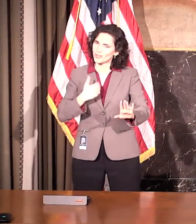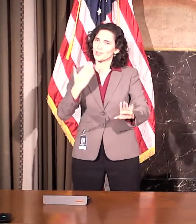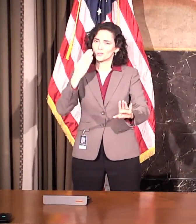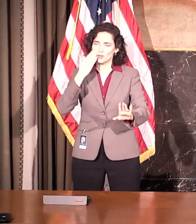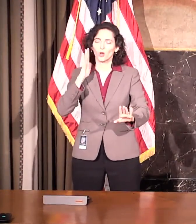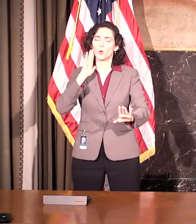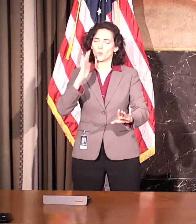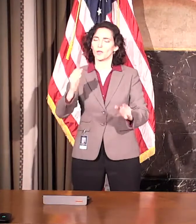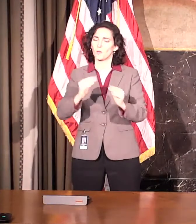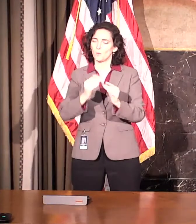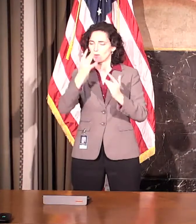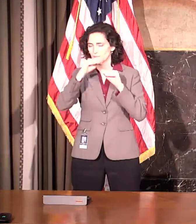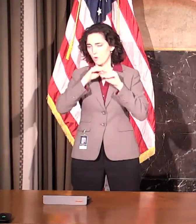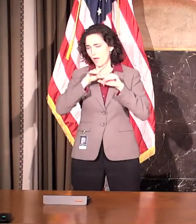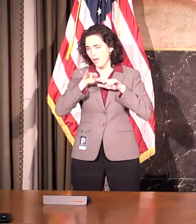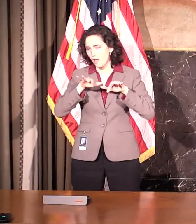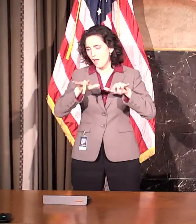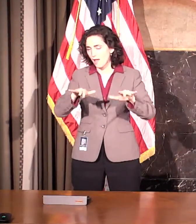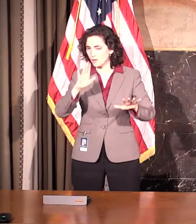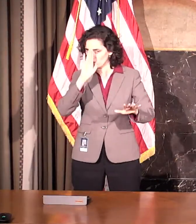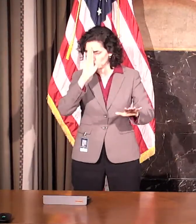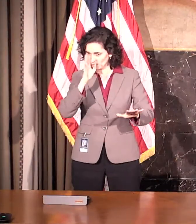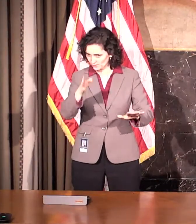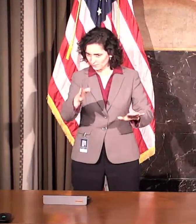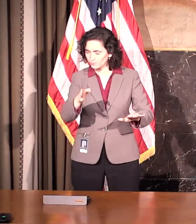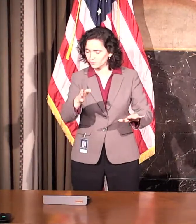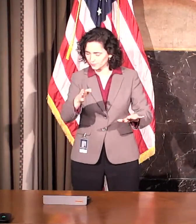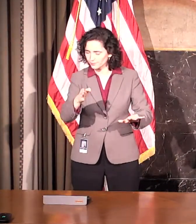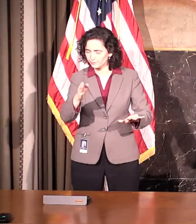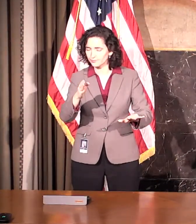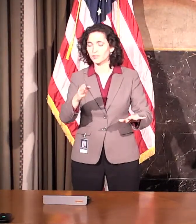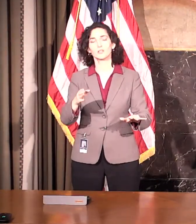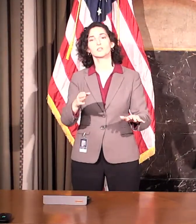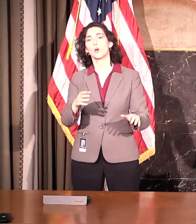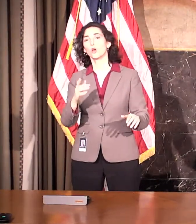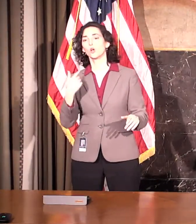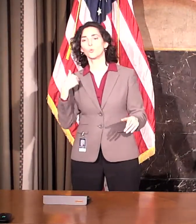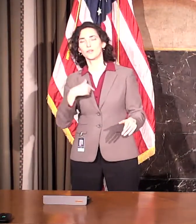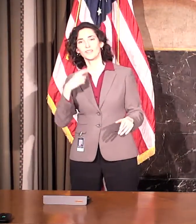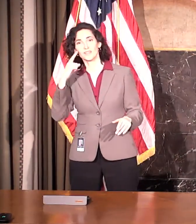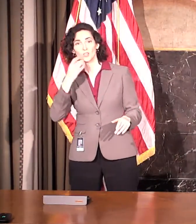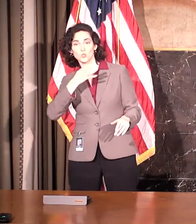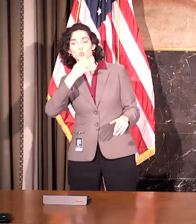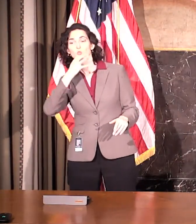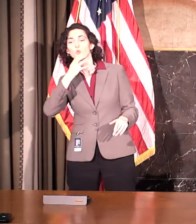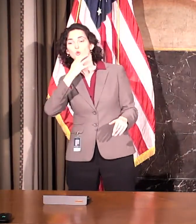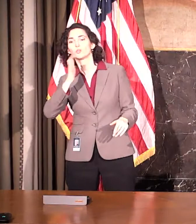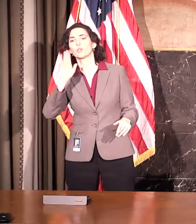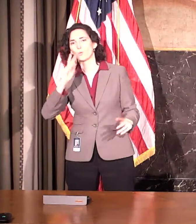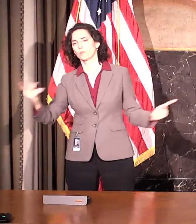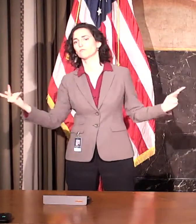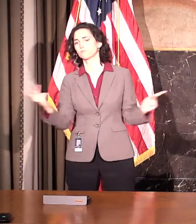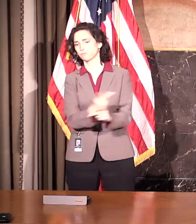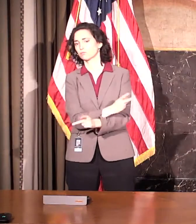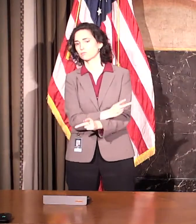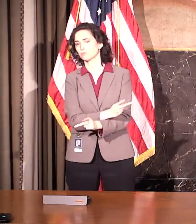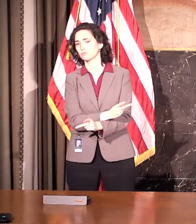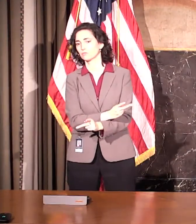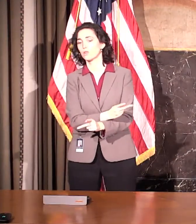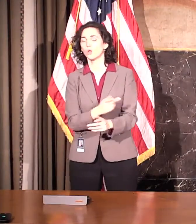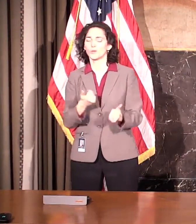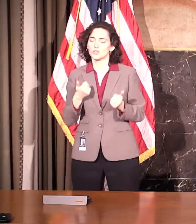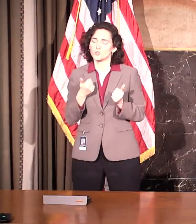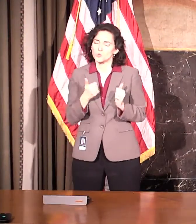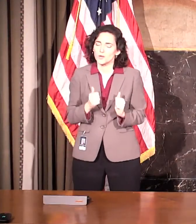transmission. And so we think that there are worse days ahead, at least in the short term. And we got to do all that we can right now to really